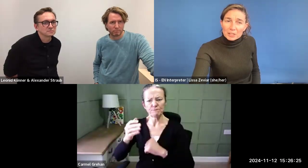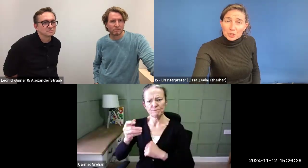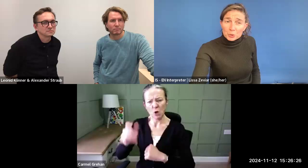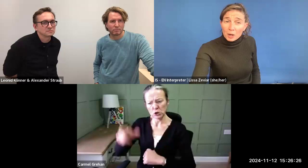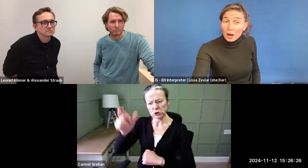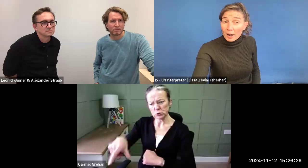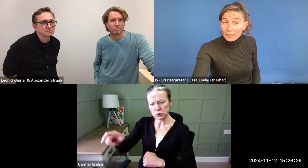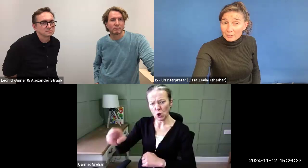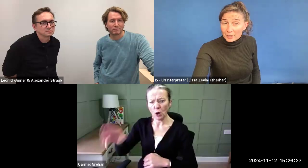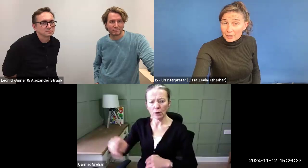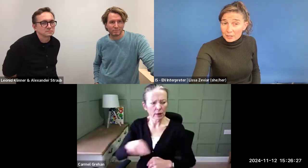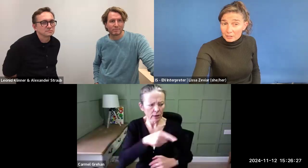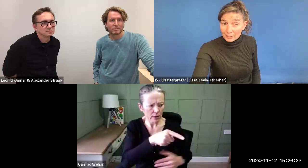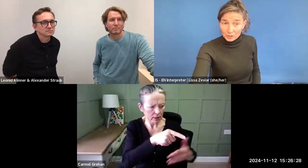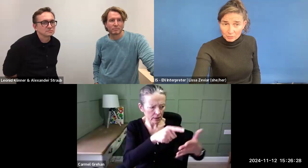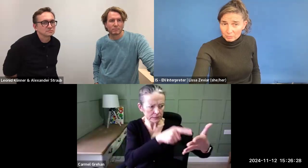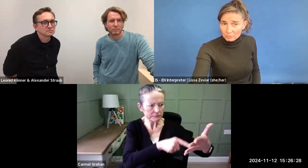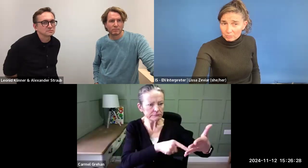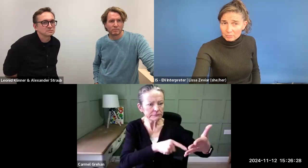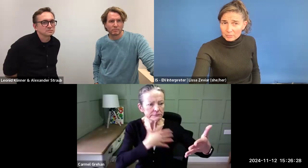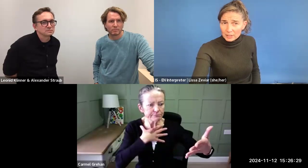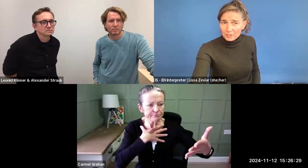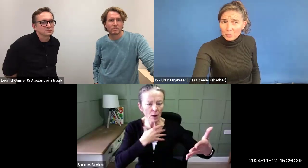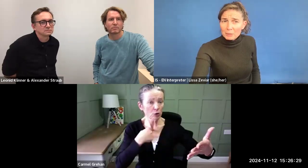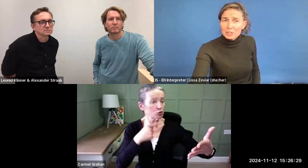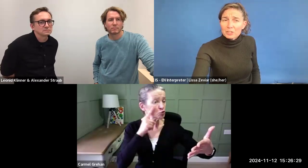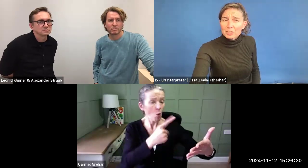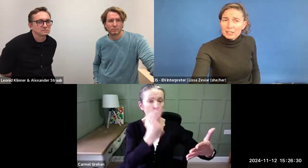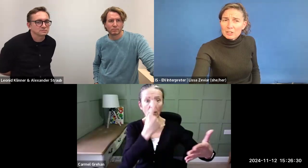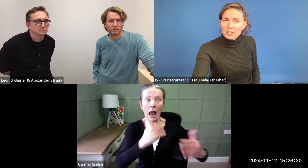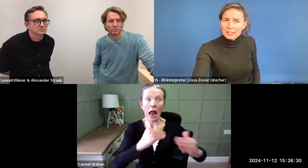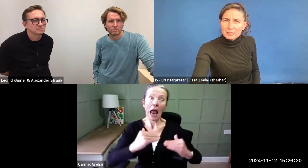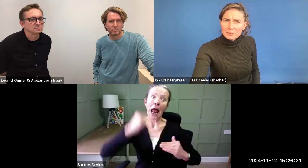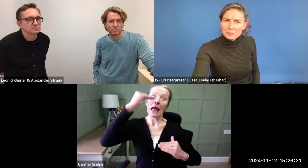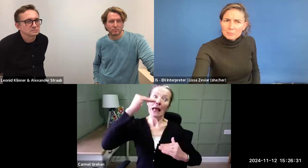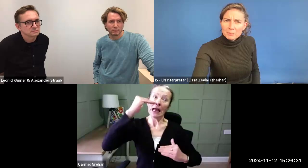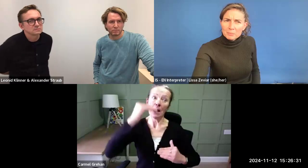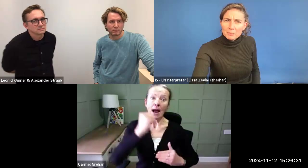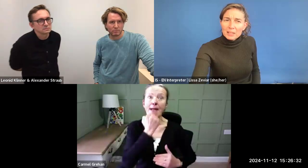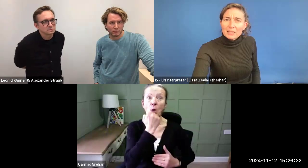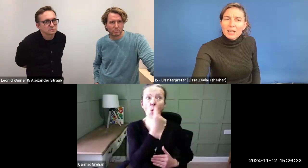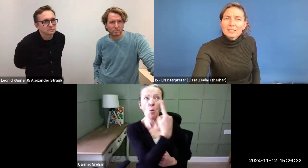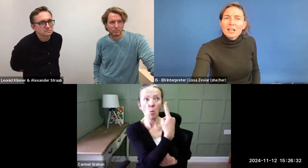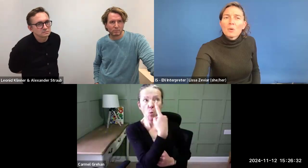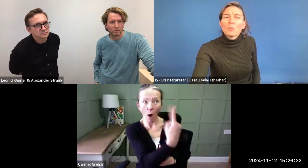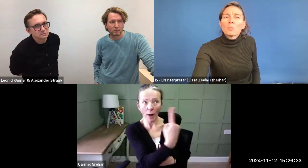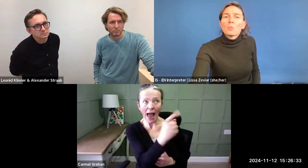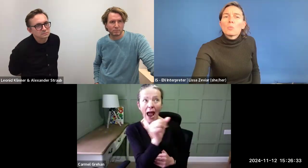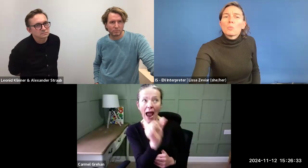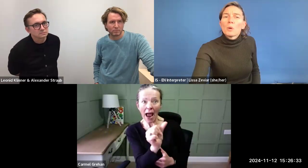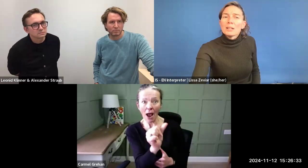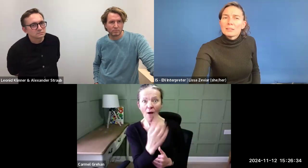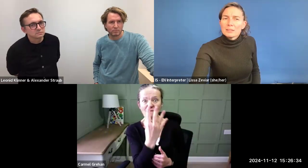would that be too high of a level if they were able to understand all that? Because I